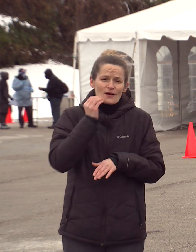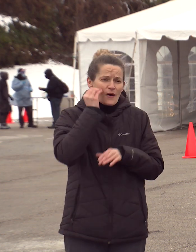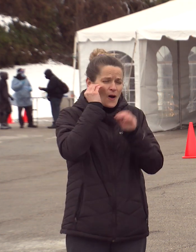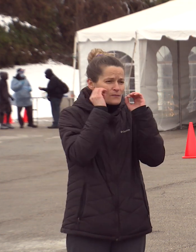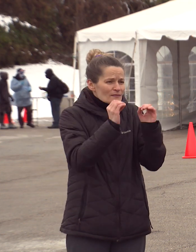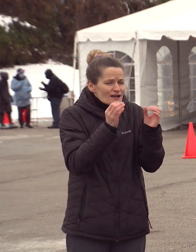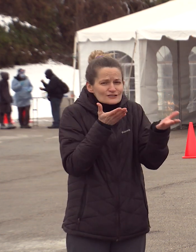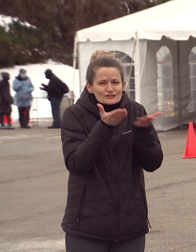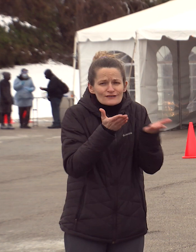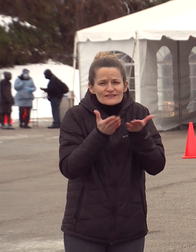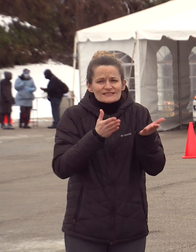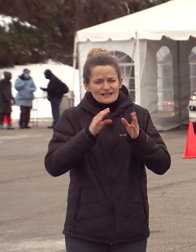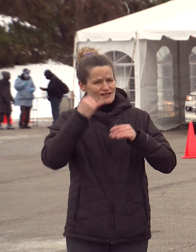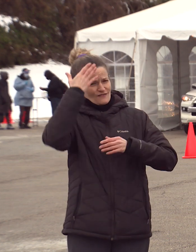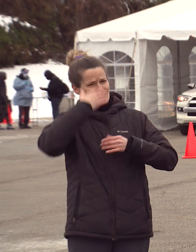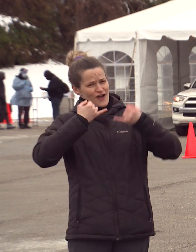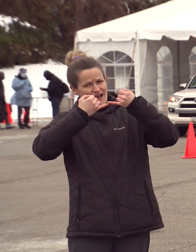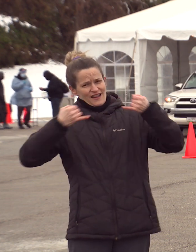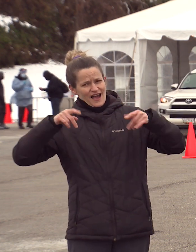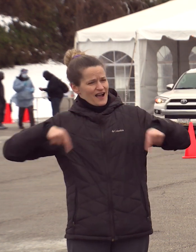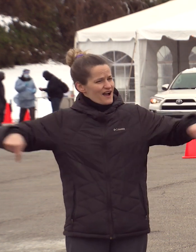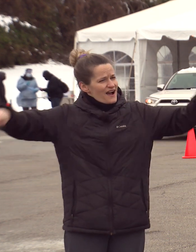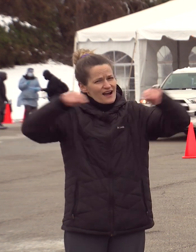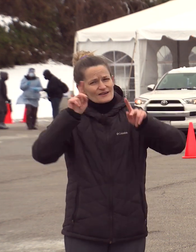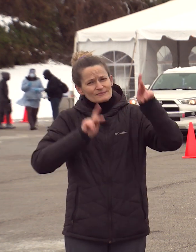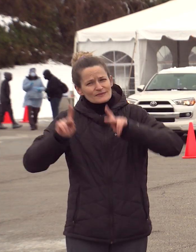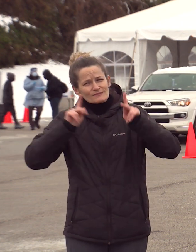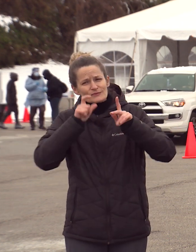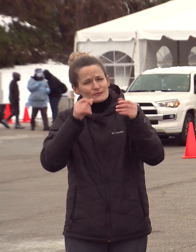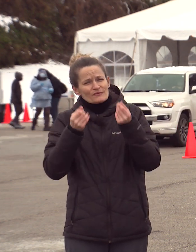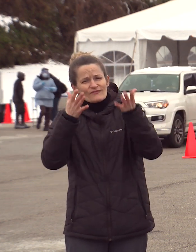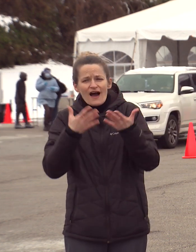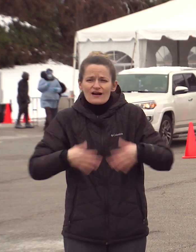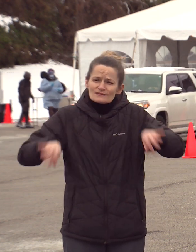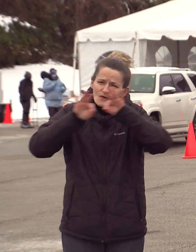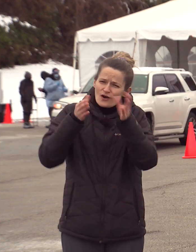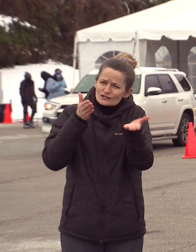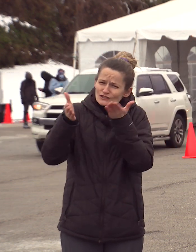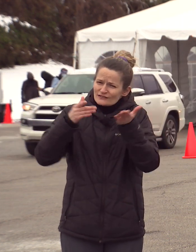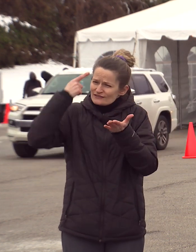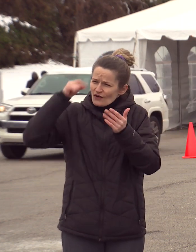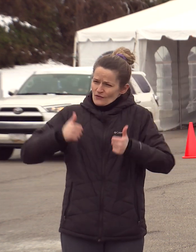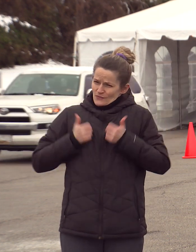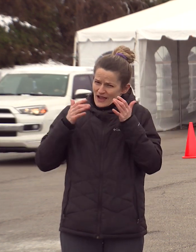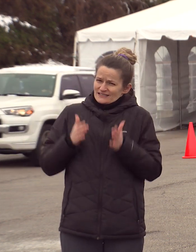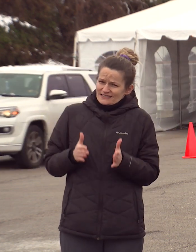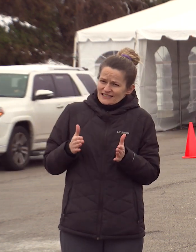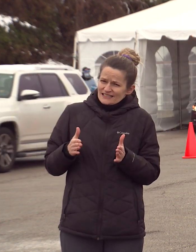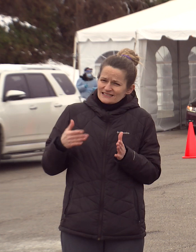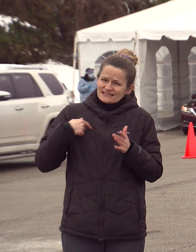front line and continue to provide core services to our residents. We all owe them a deep